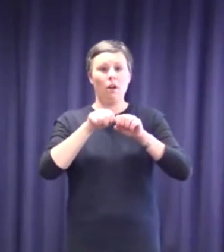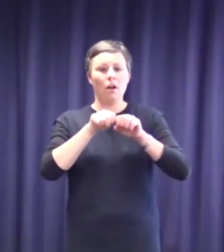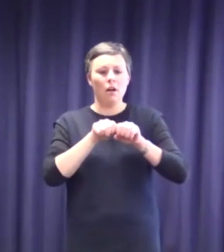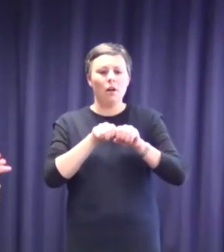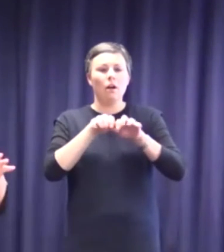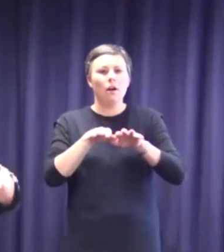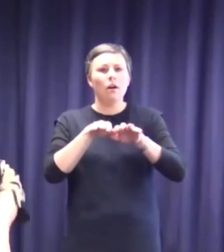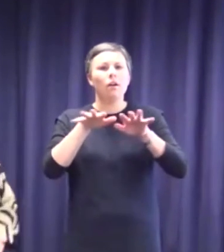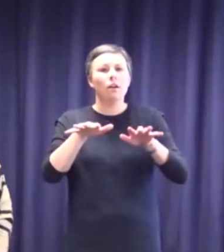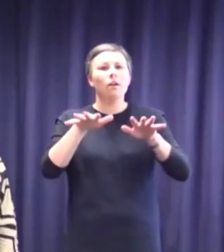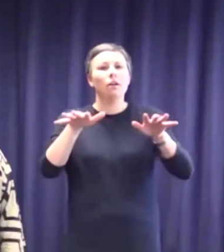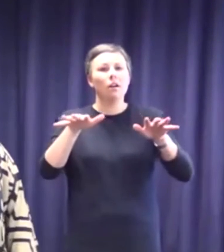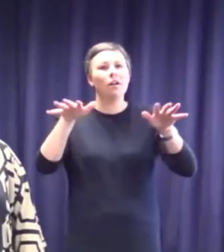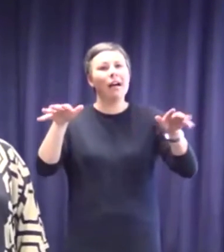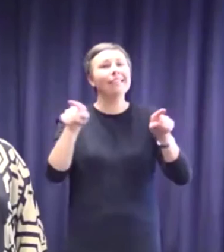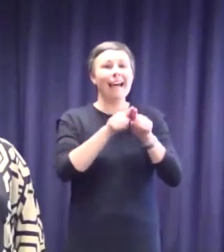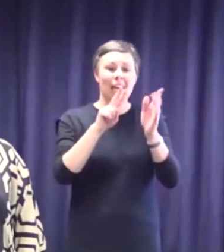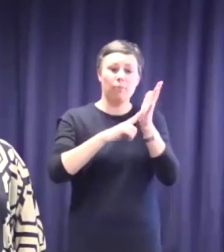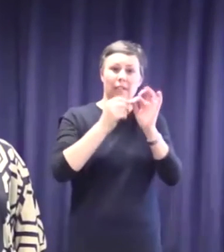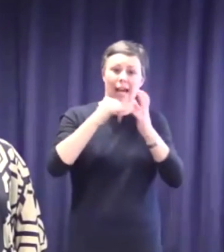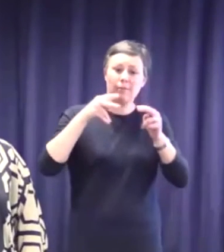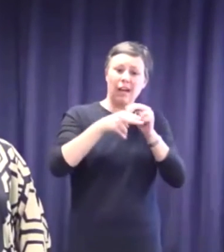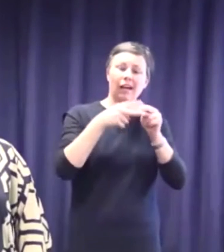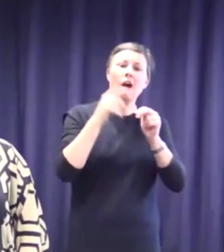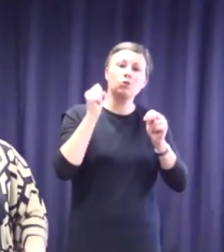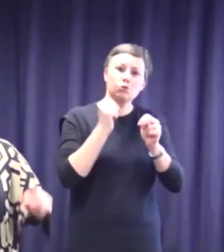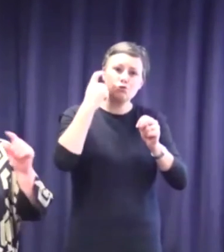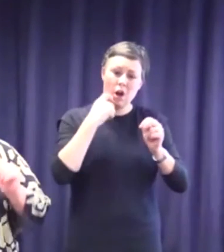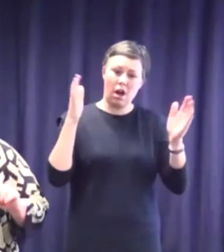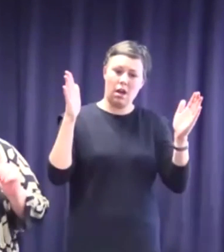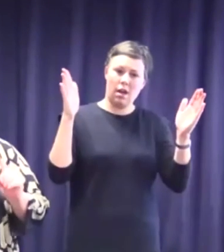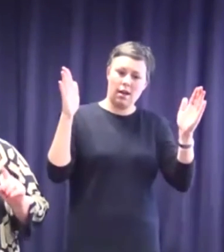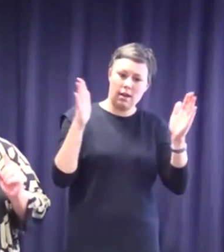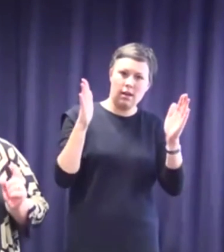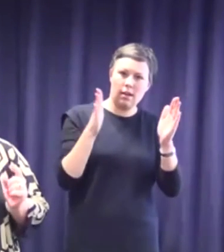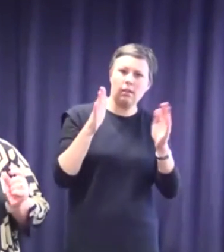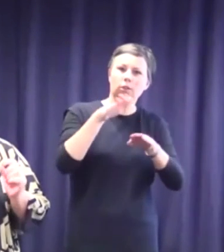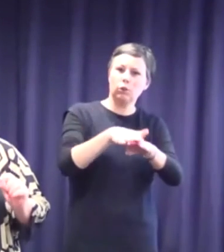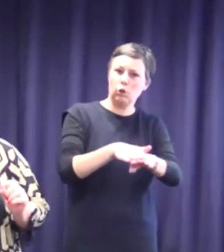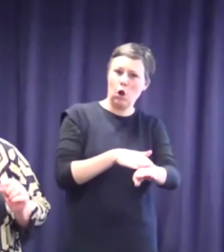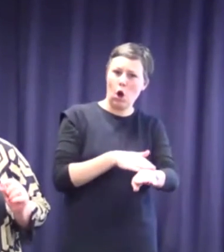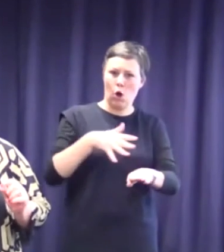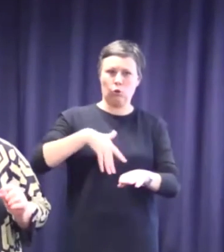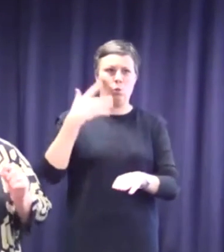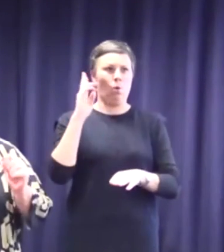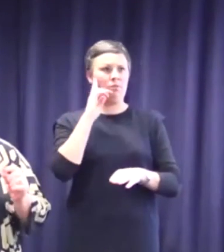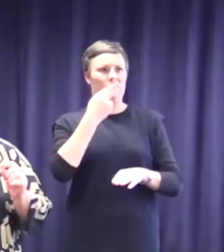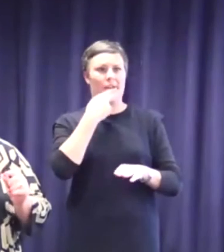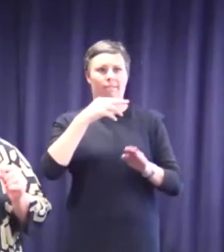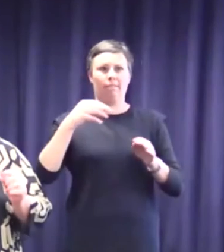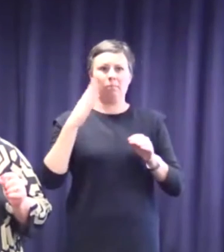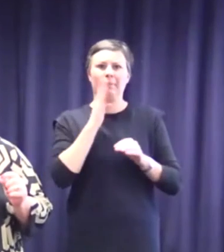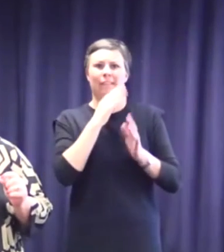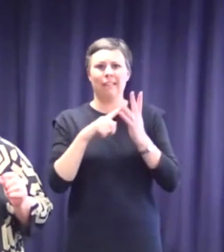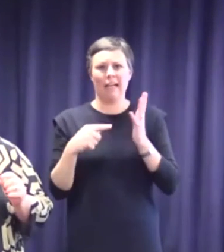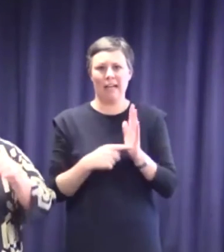NDIS without disadvantaging members of the deaf community. So I just want to repeat that. The good